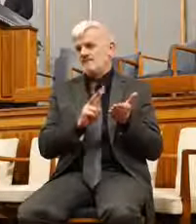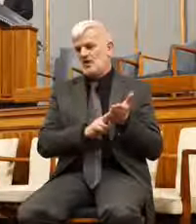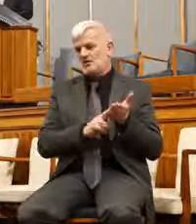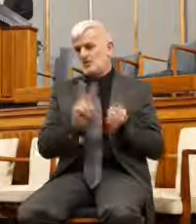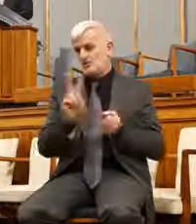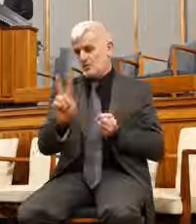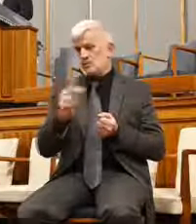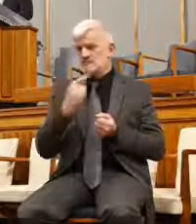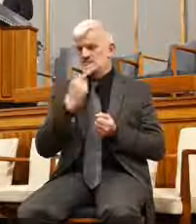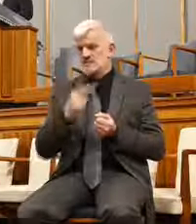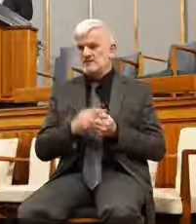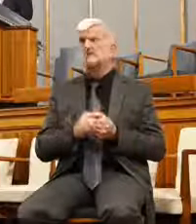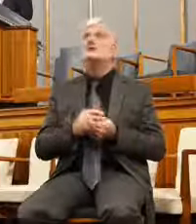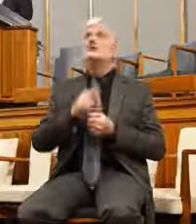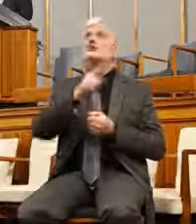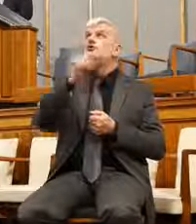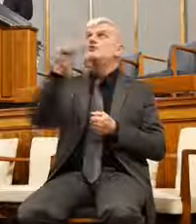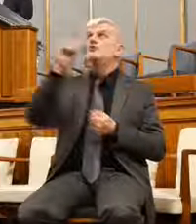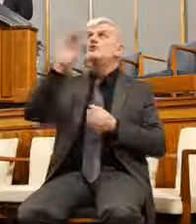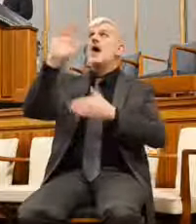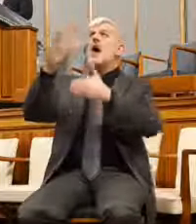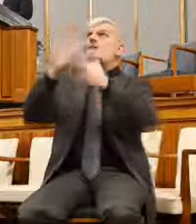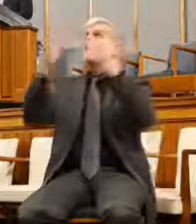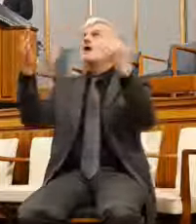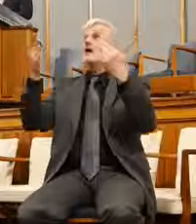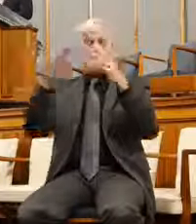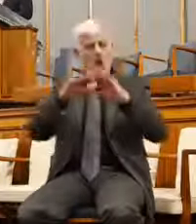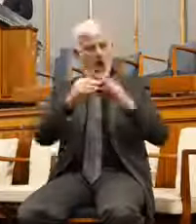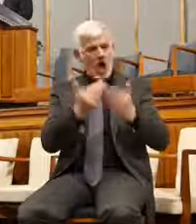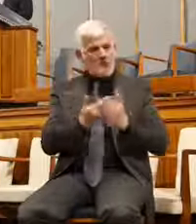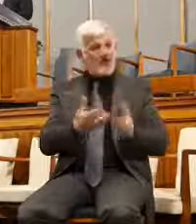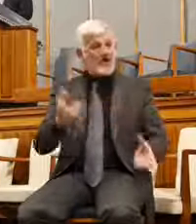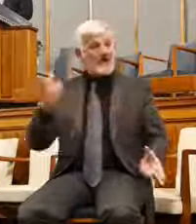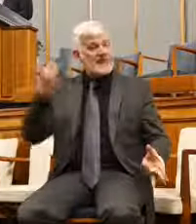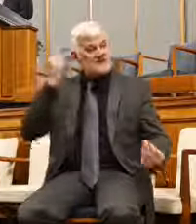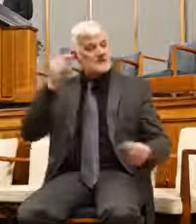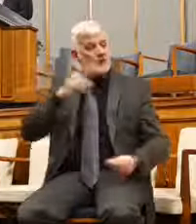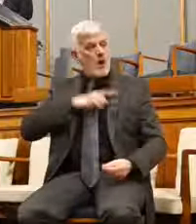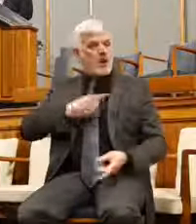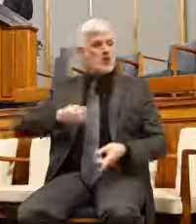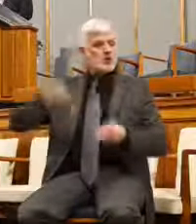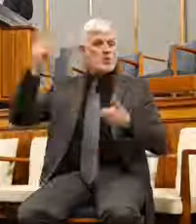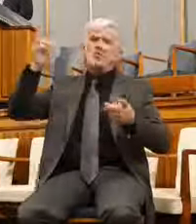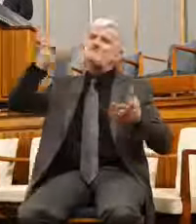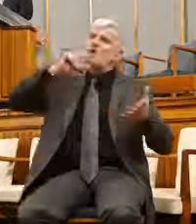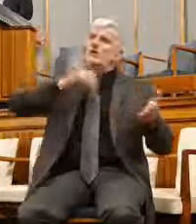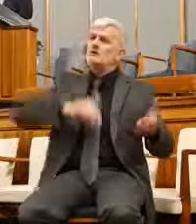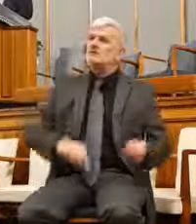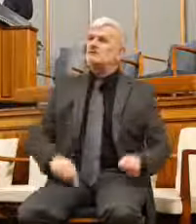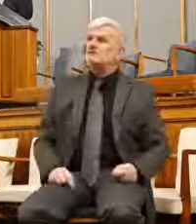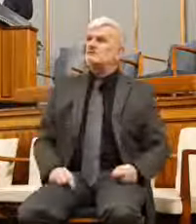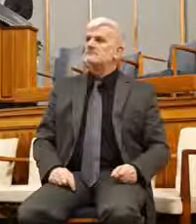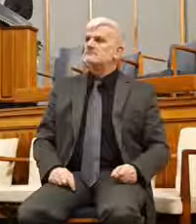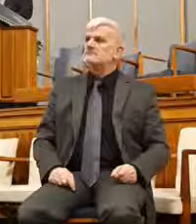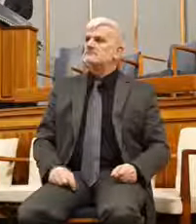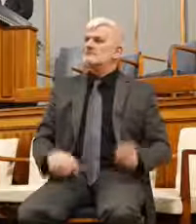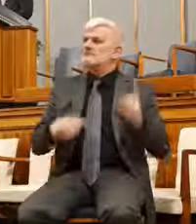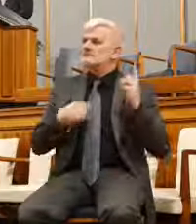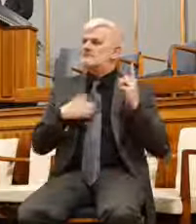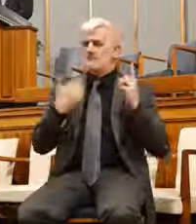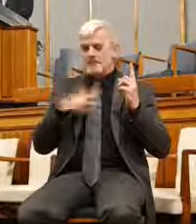O heavens, and give ear, O earth, for the Lord hath spoken. I have nourished and brought up children, and they have